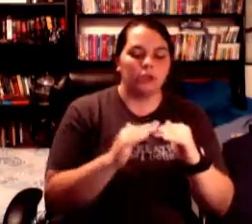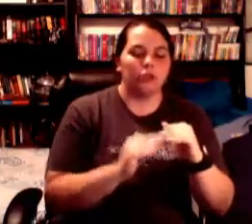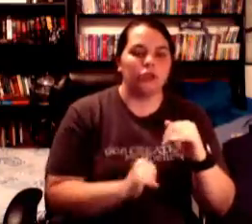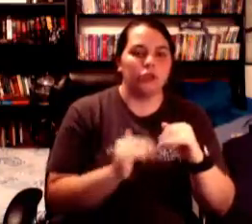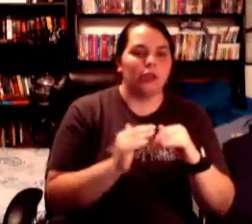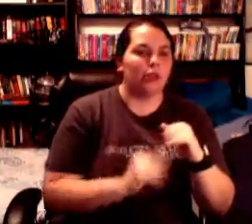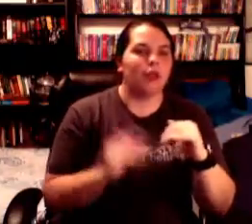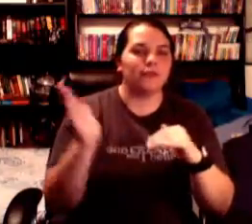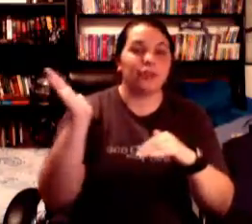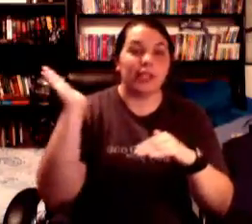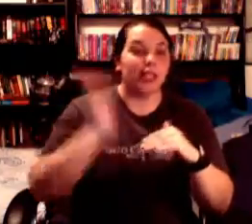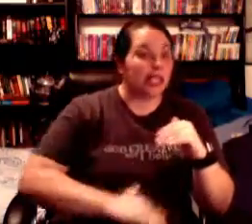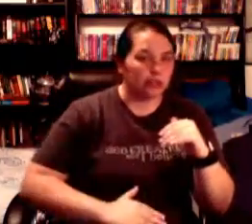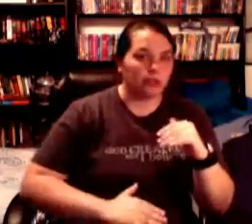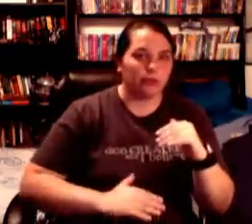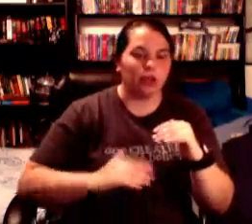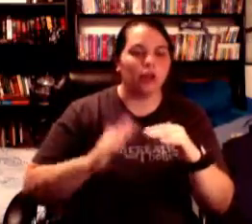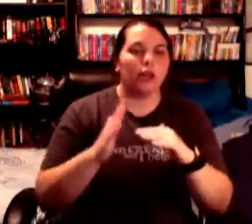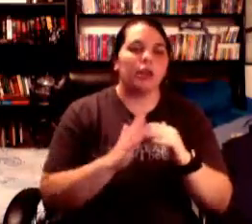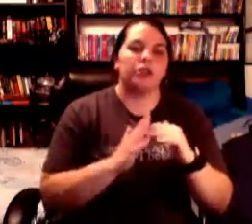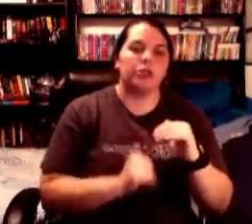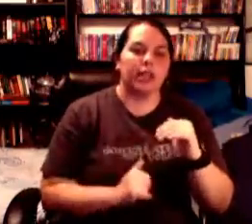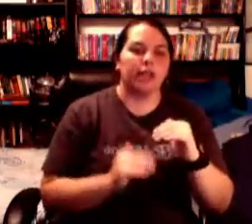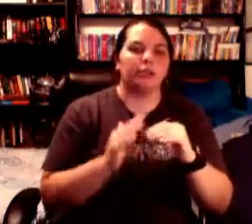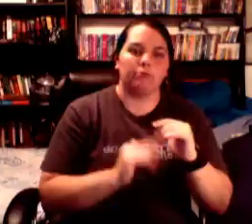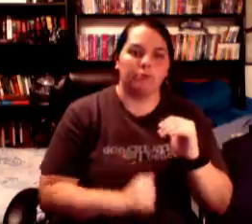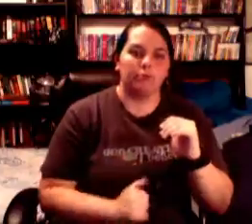So you don't have to hit yourself really hard. Just than,